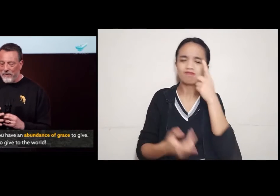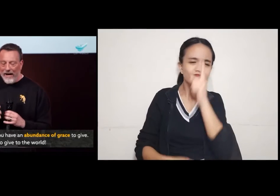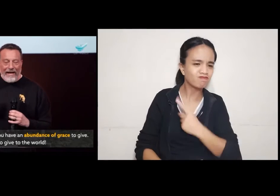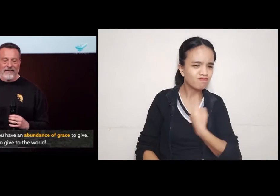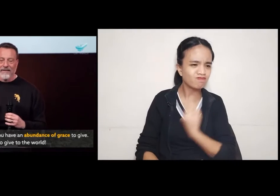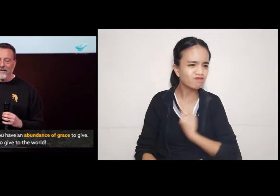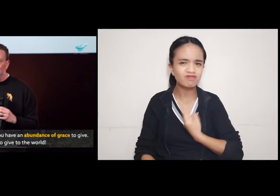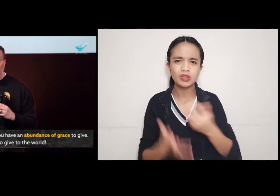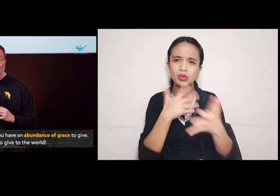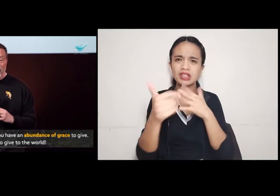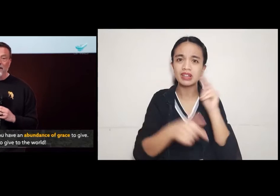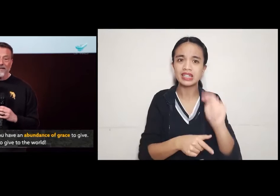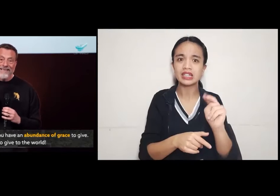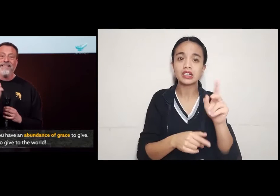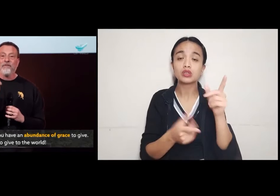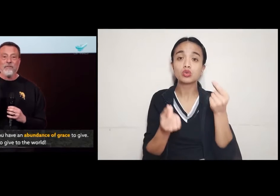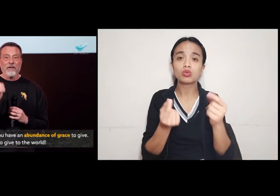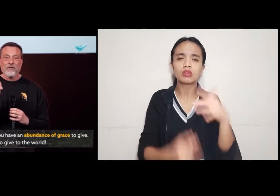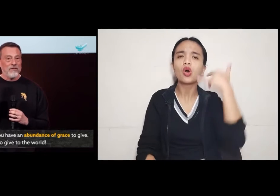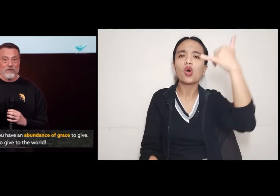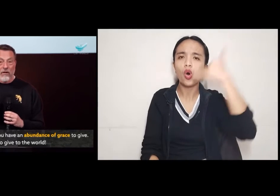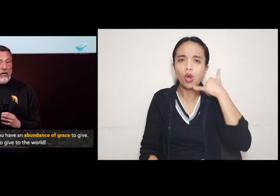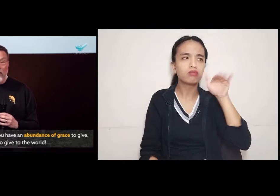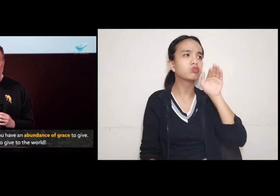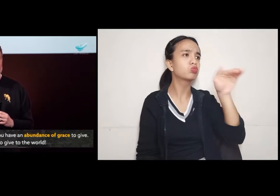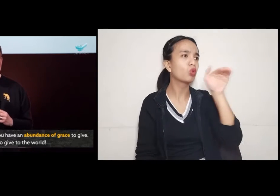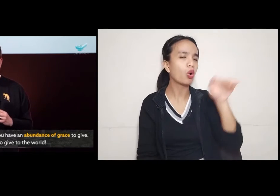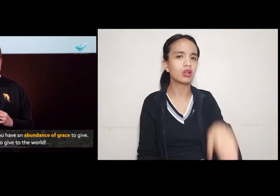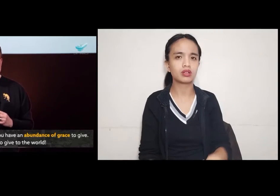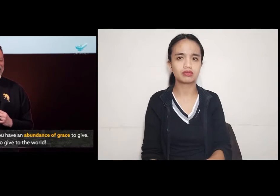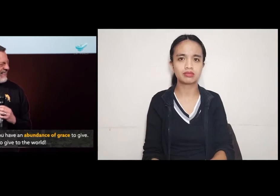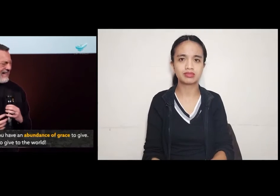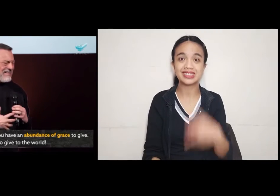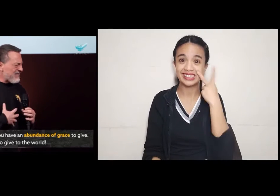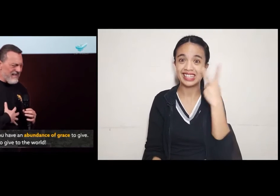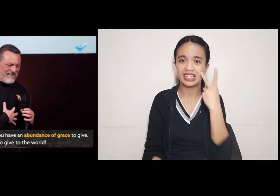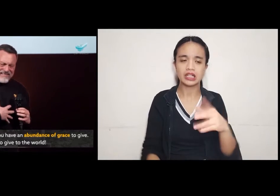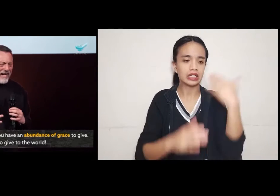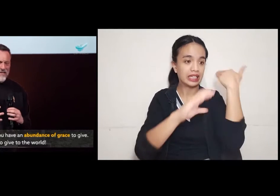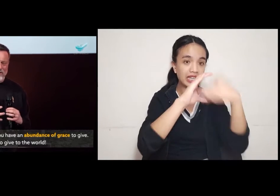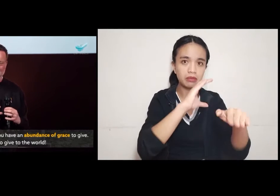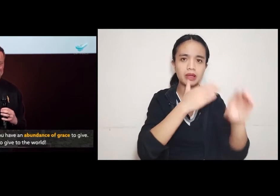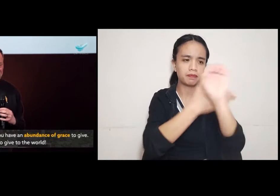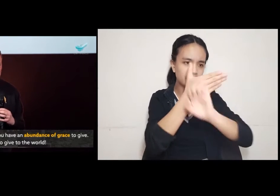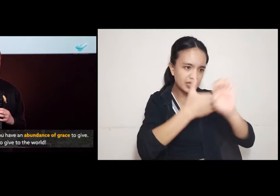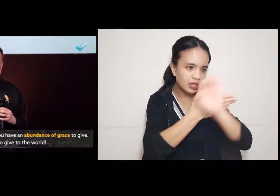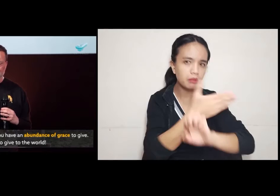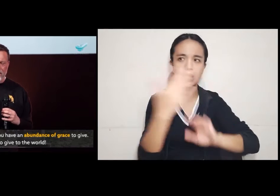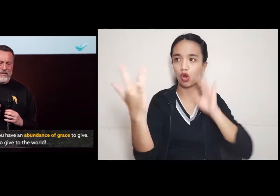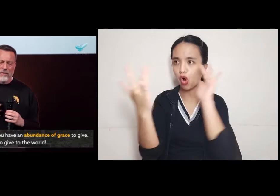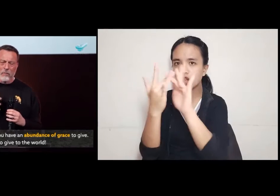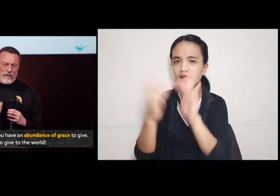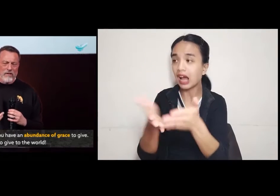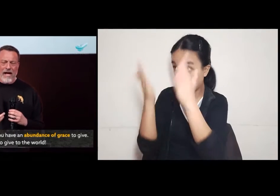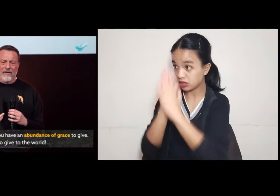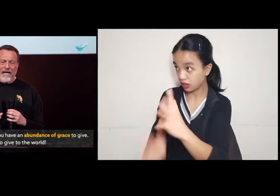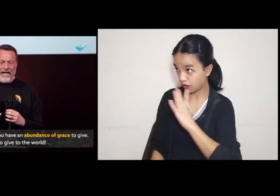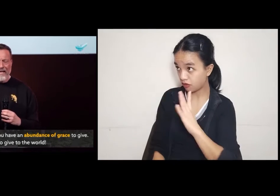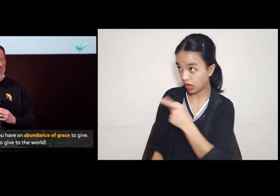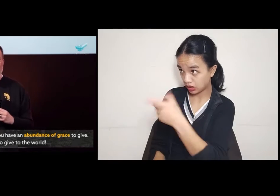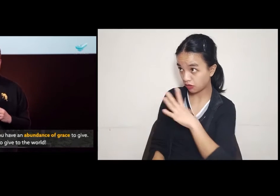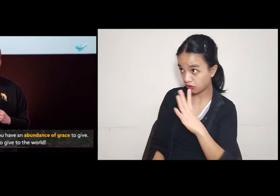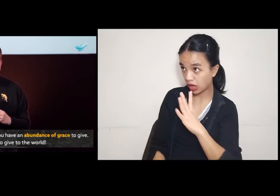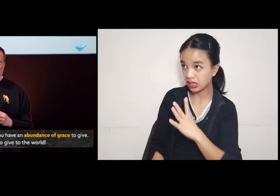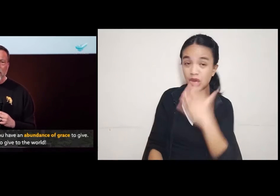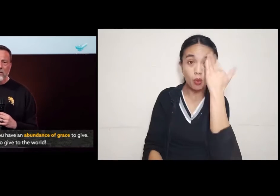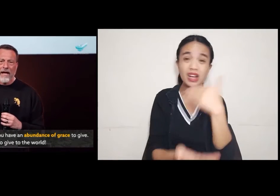and they're isolated and alone, and what they need from you is just a call. They just need a text or an email. They just need you to reach out